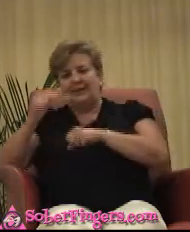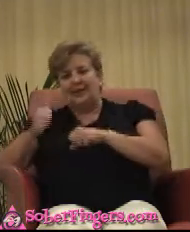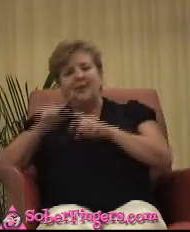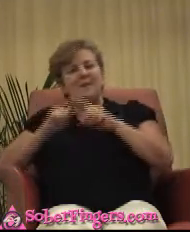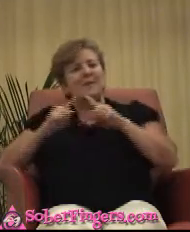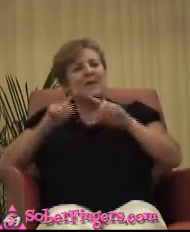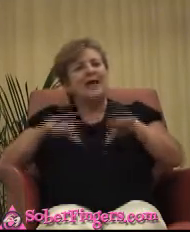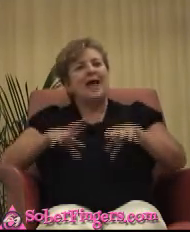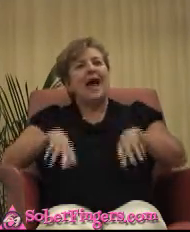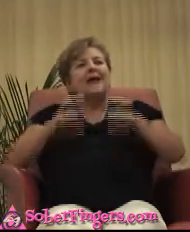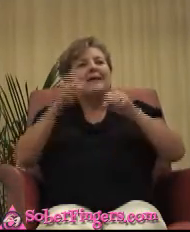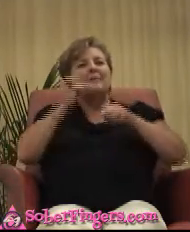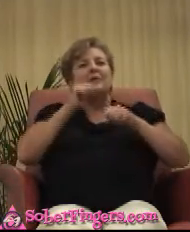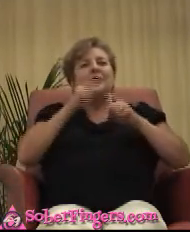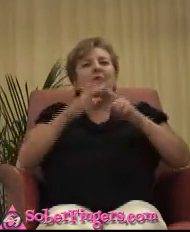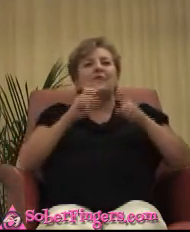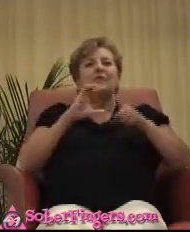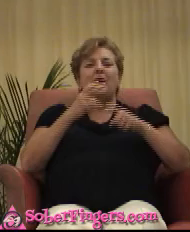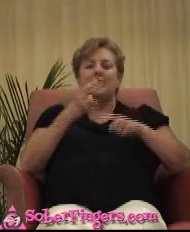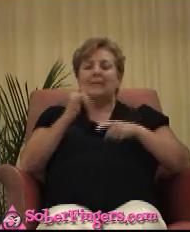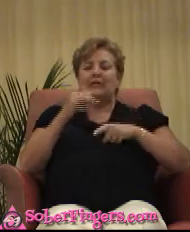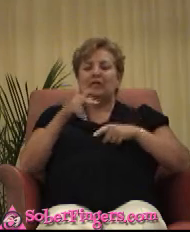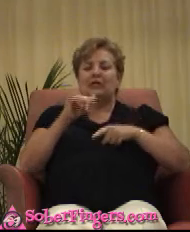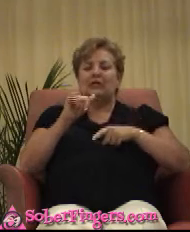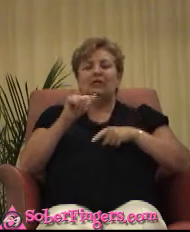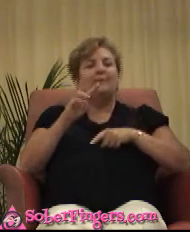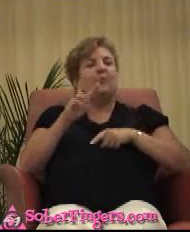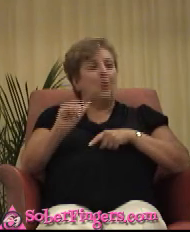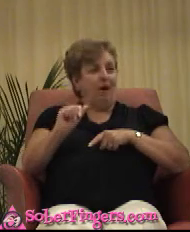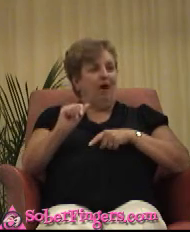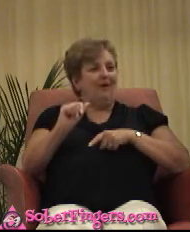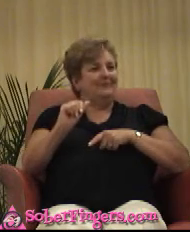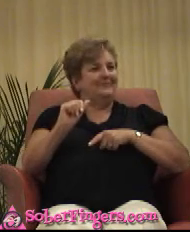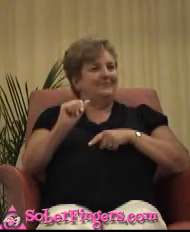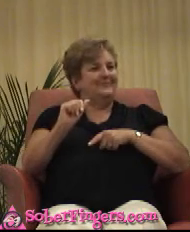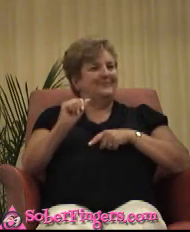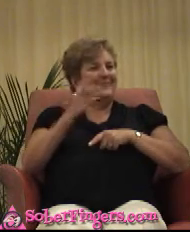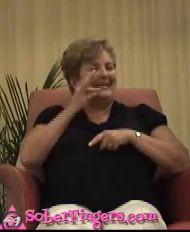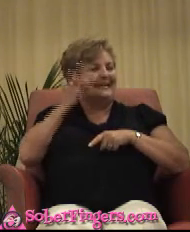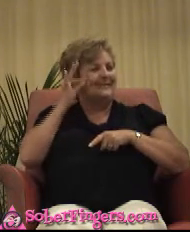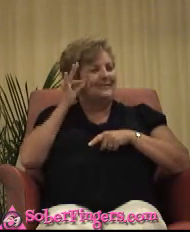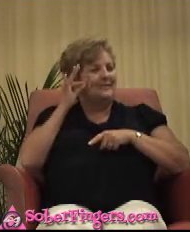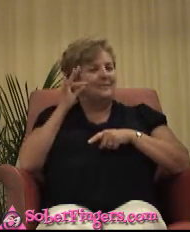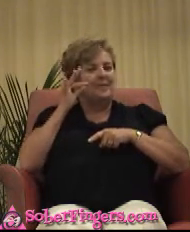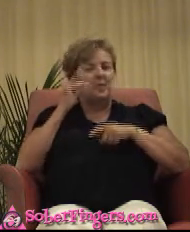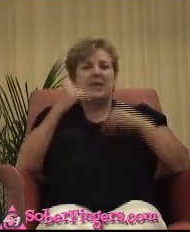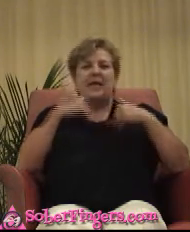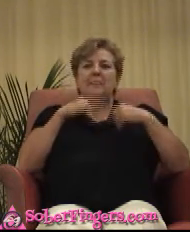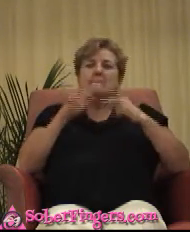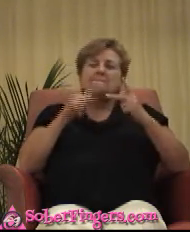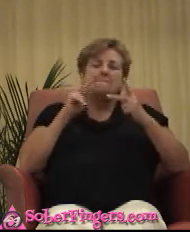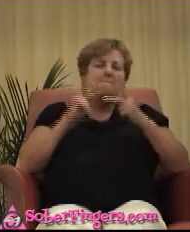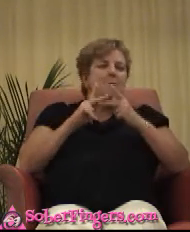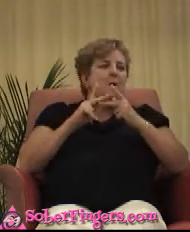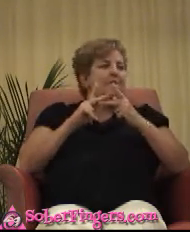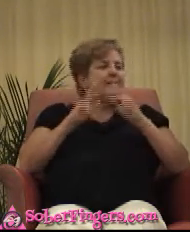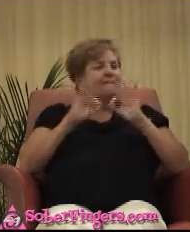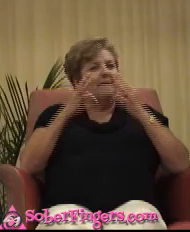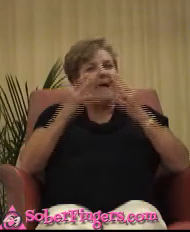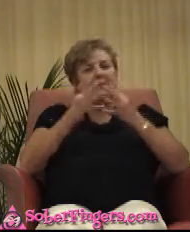I thought, now Barbara's got her daughter. We've got the perfect family, the perfect marriage, the perfect career. And I, of